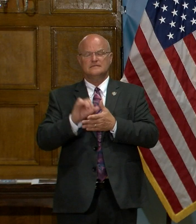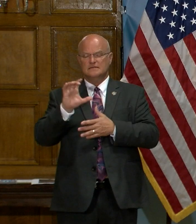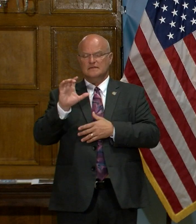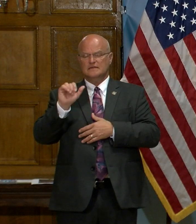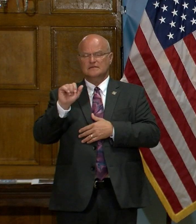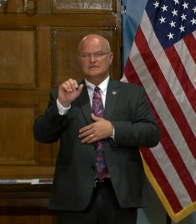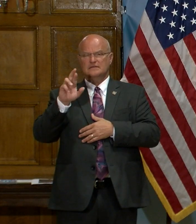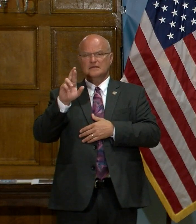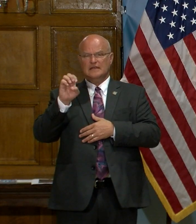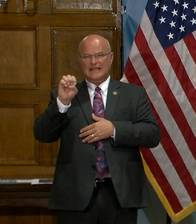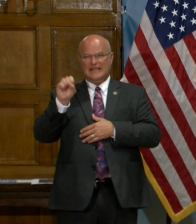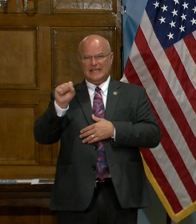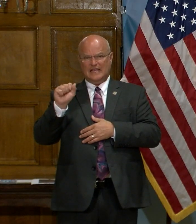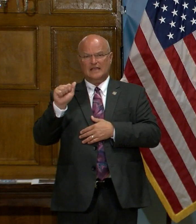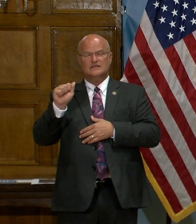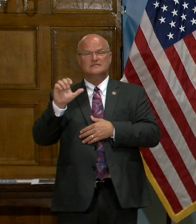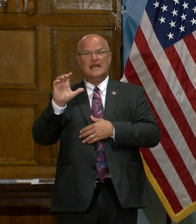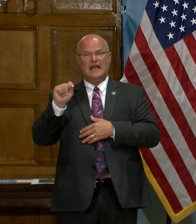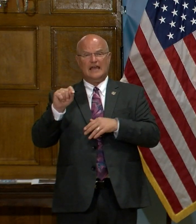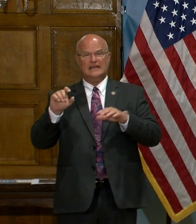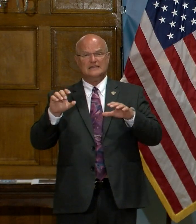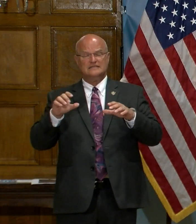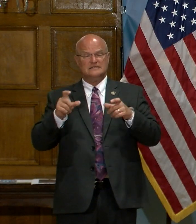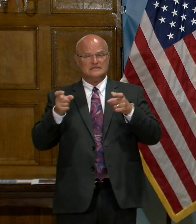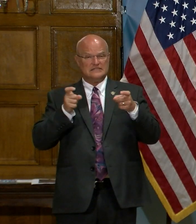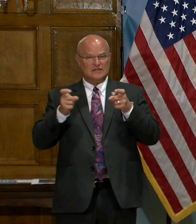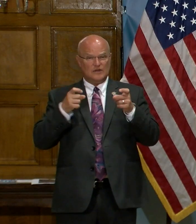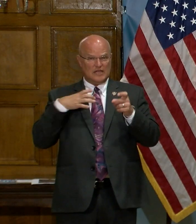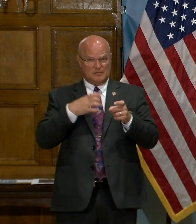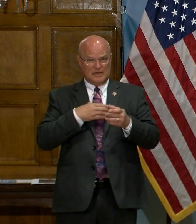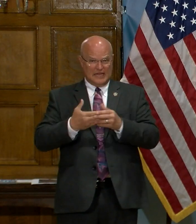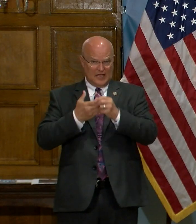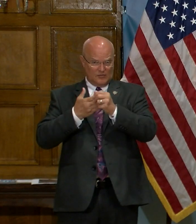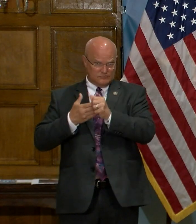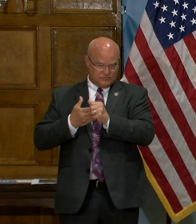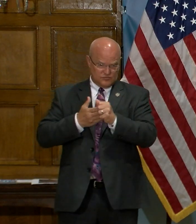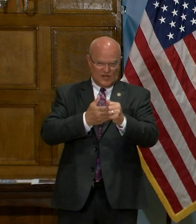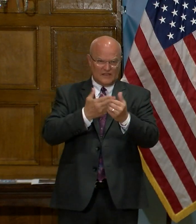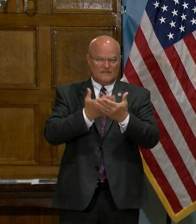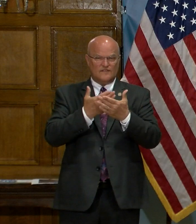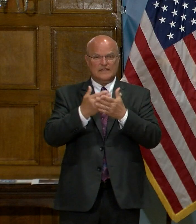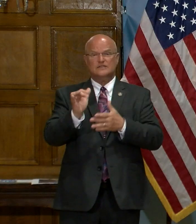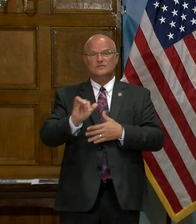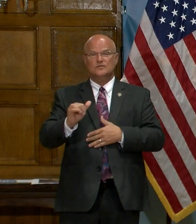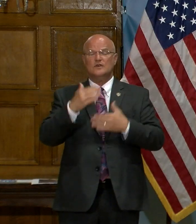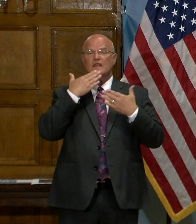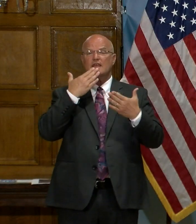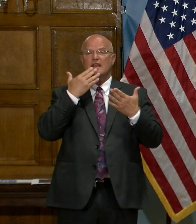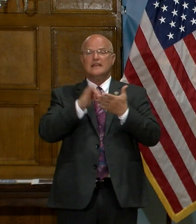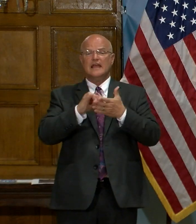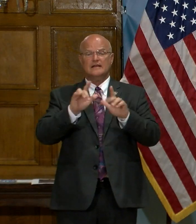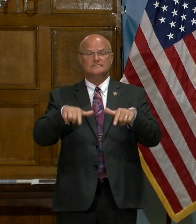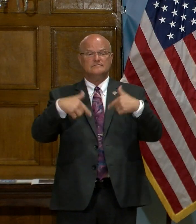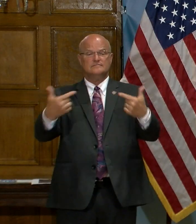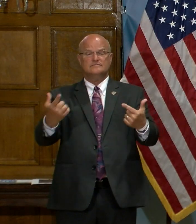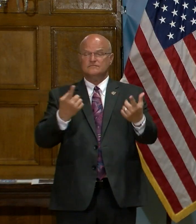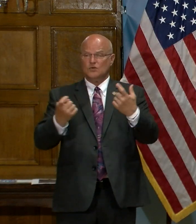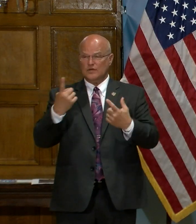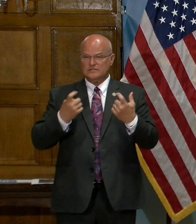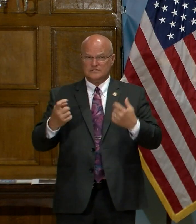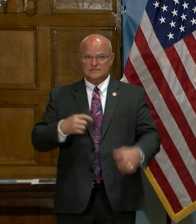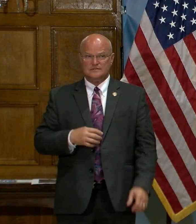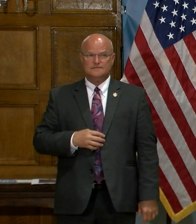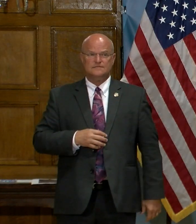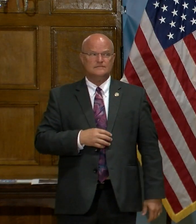CARES Act Steering Committee that will help direct some of this funding as well. So thank you, and with that, we're happy to take